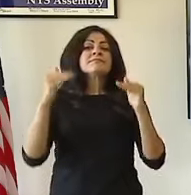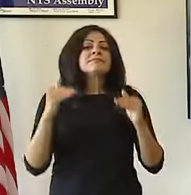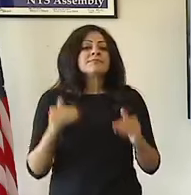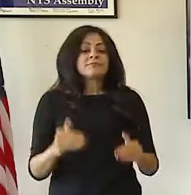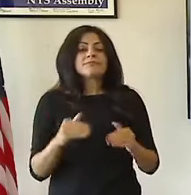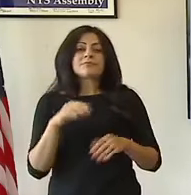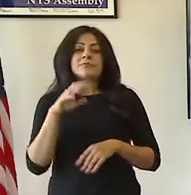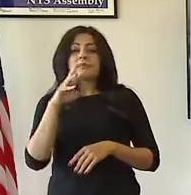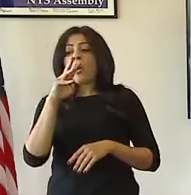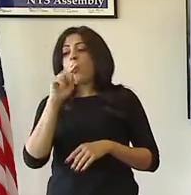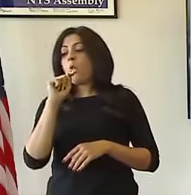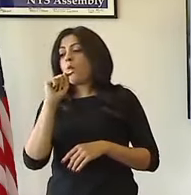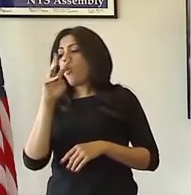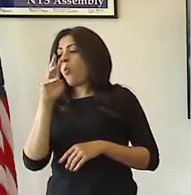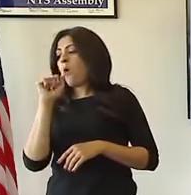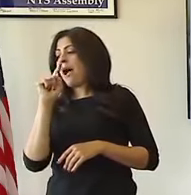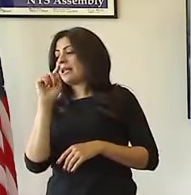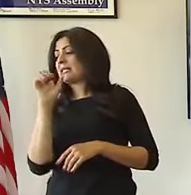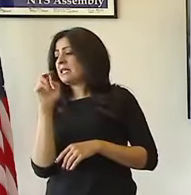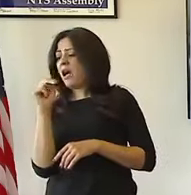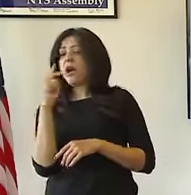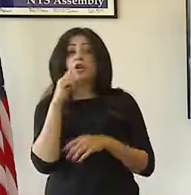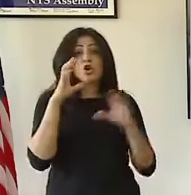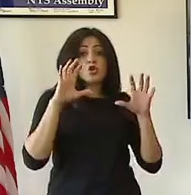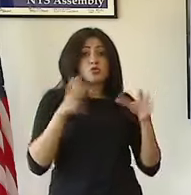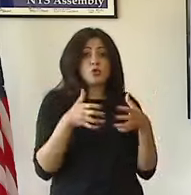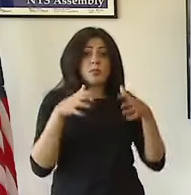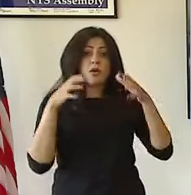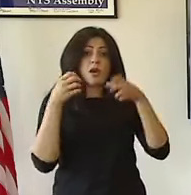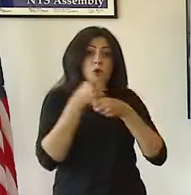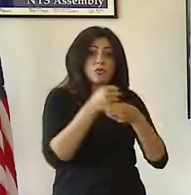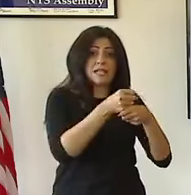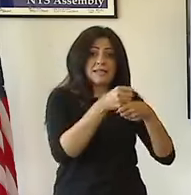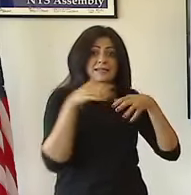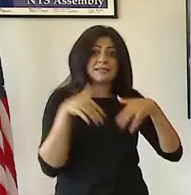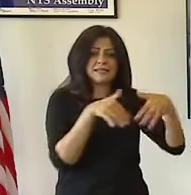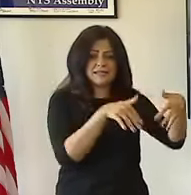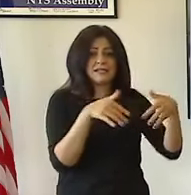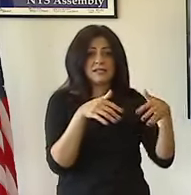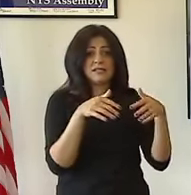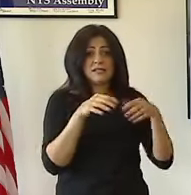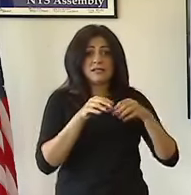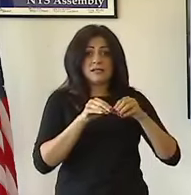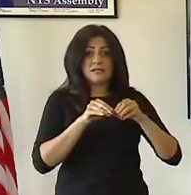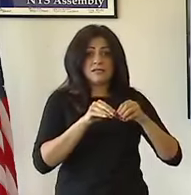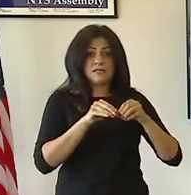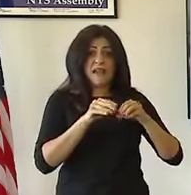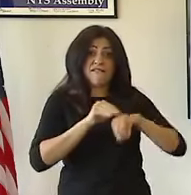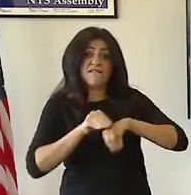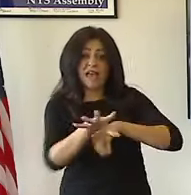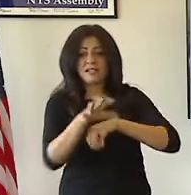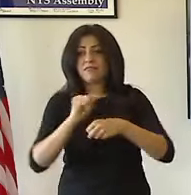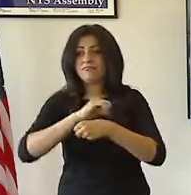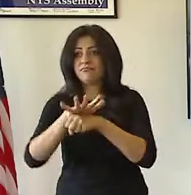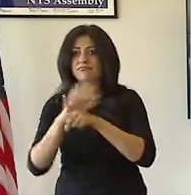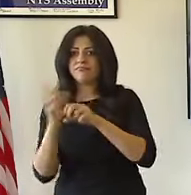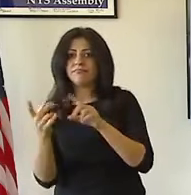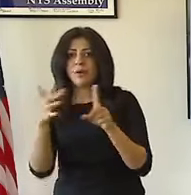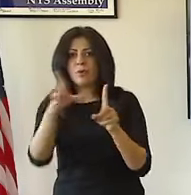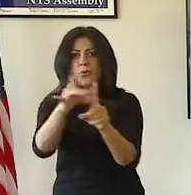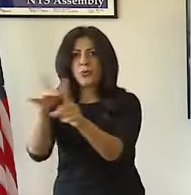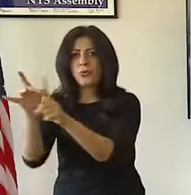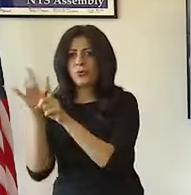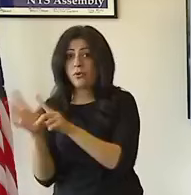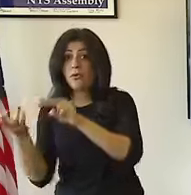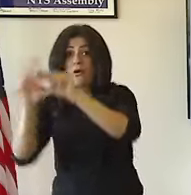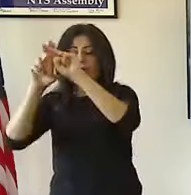Watson protesters caused any spike in COVID? Keep in mind, first of all, the disease doesn't necessarily